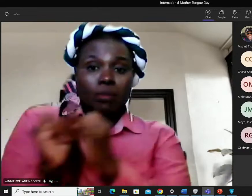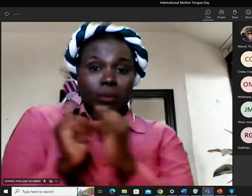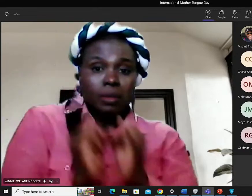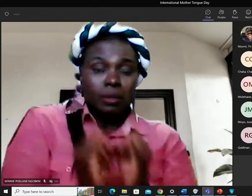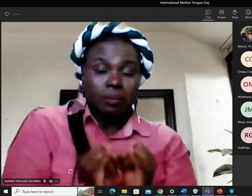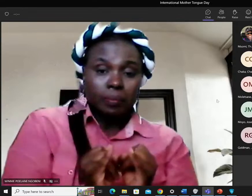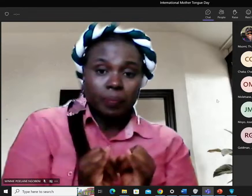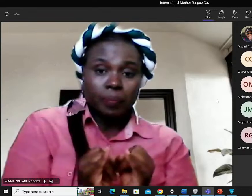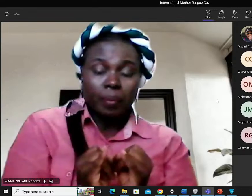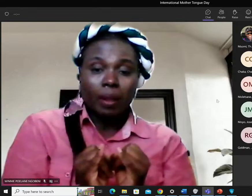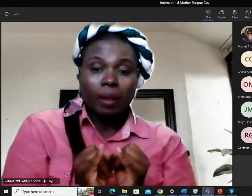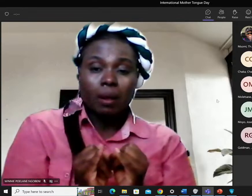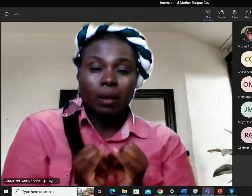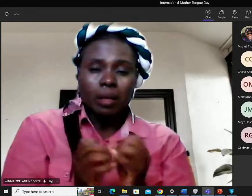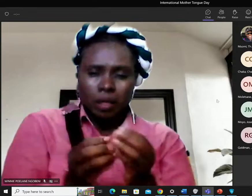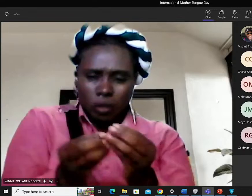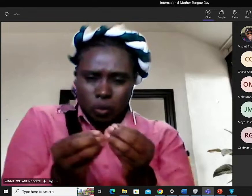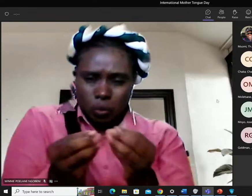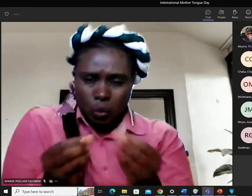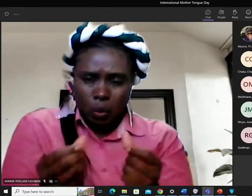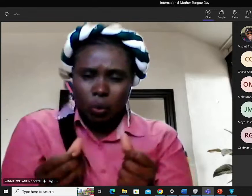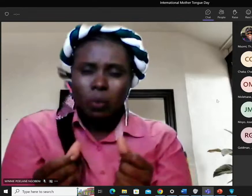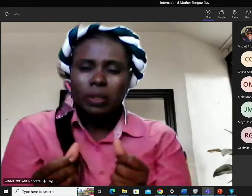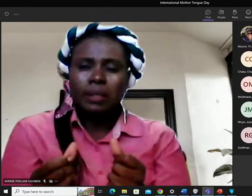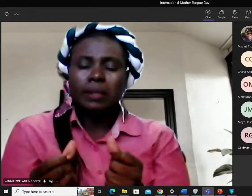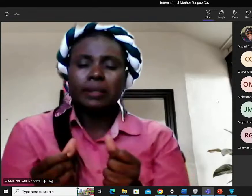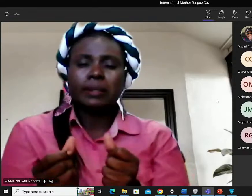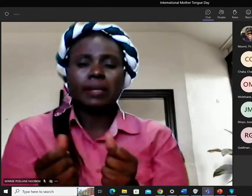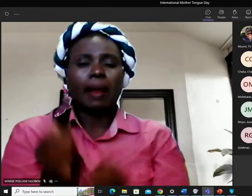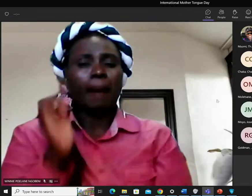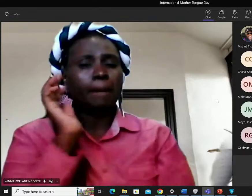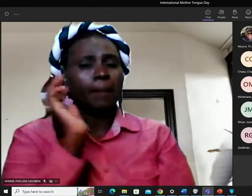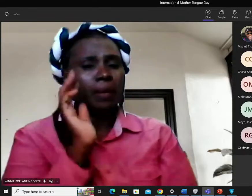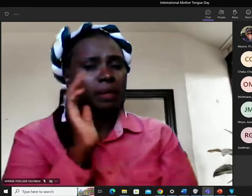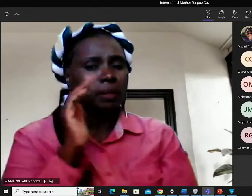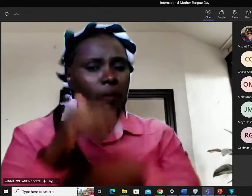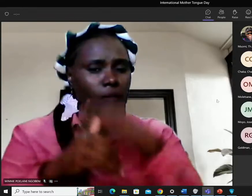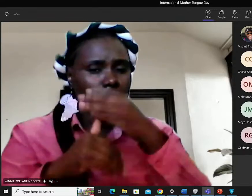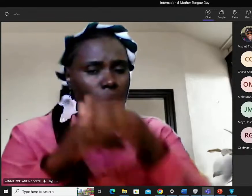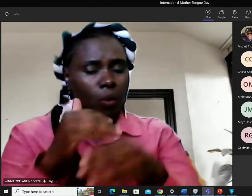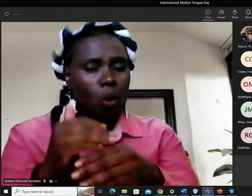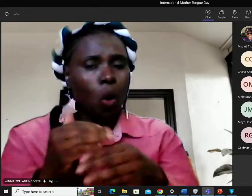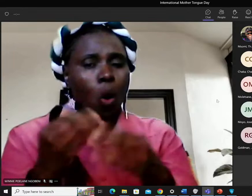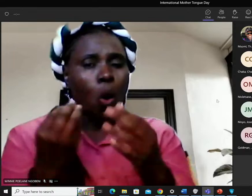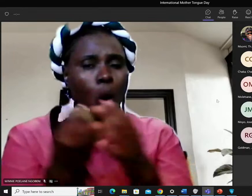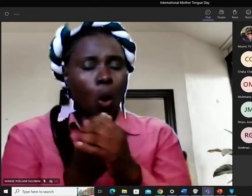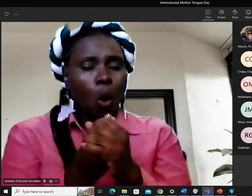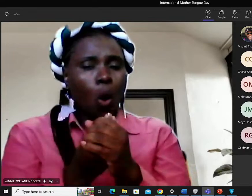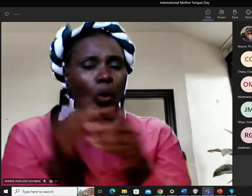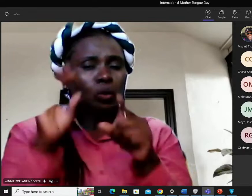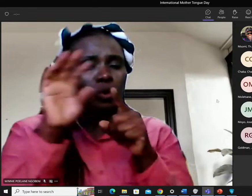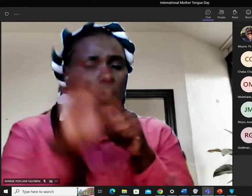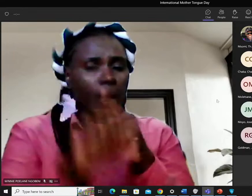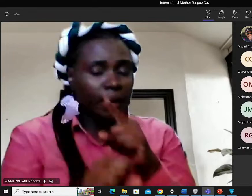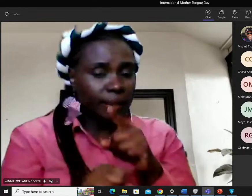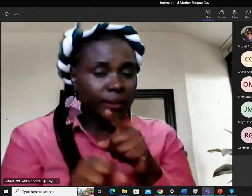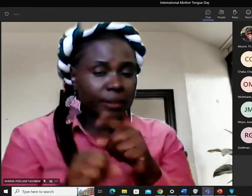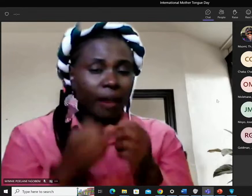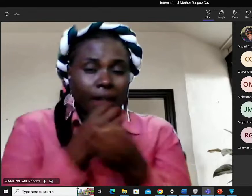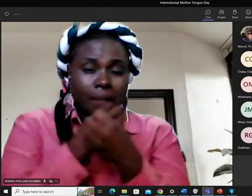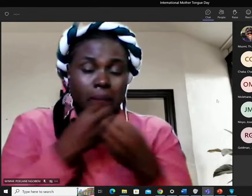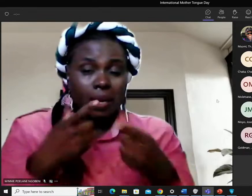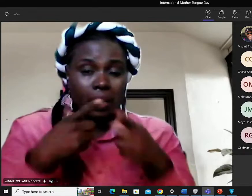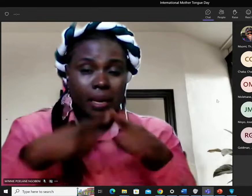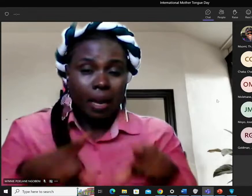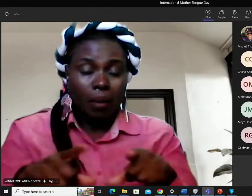the solutions. So in presenting the way forward, in order to achieve a multilingualism practices